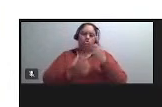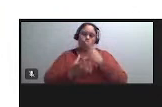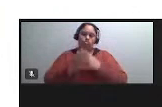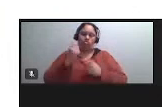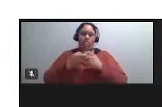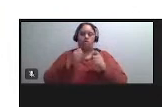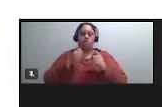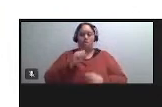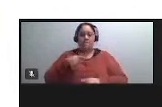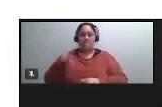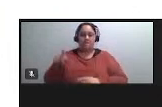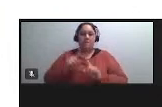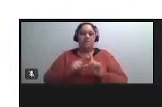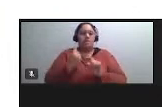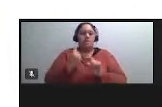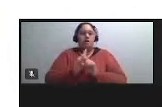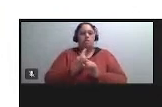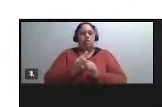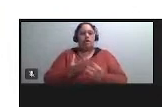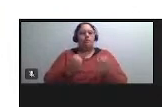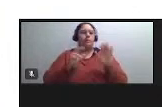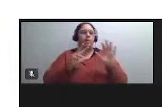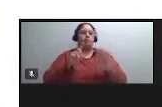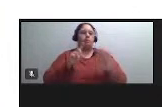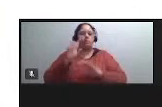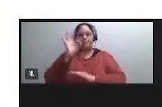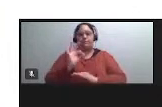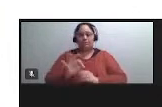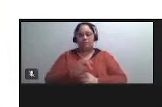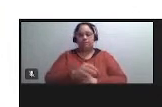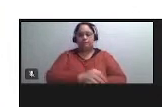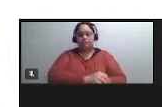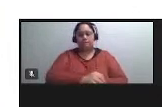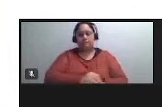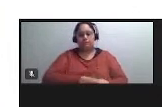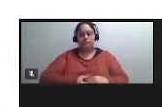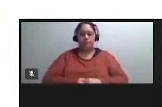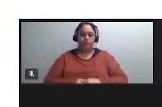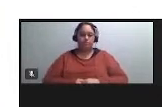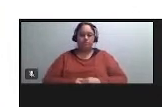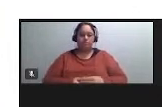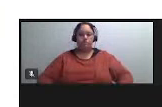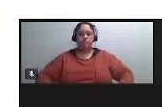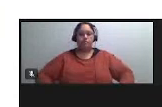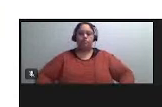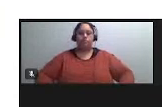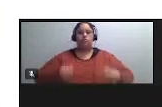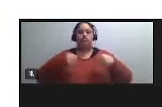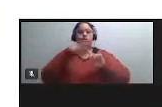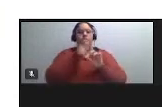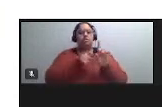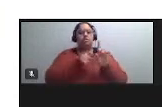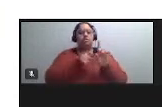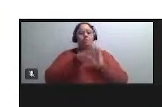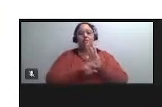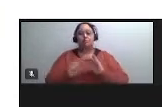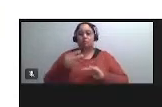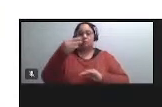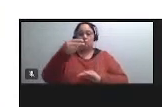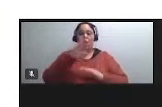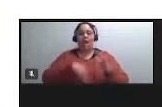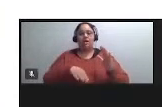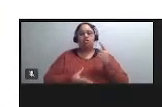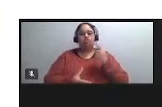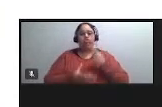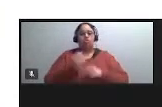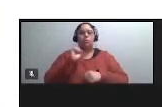of the APP, but only reached 81%. Chairperson, in Program 2, the underachievement is in